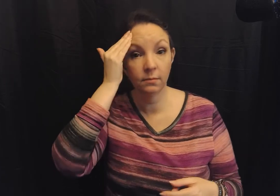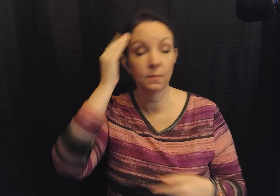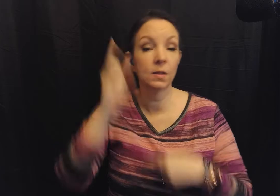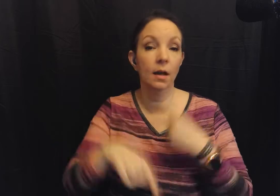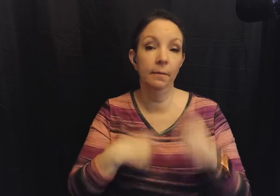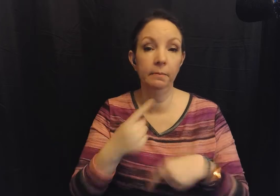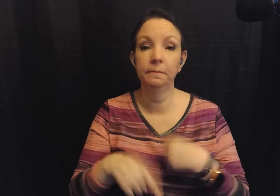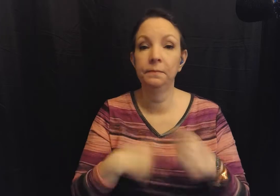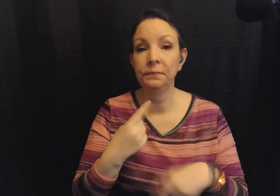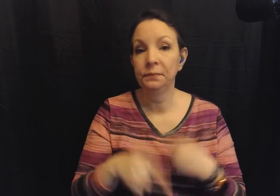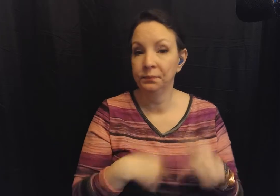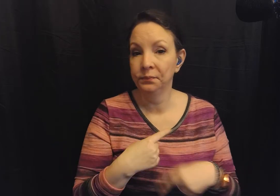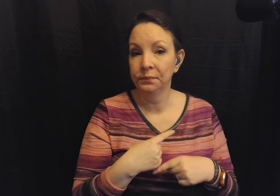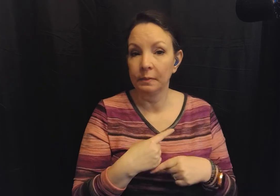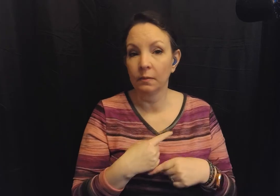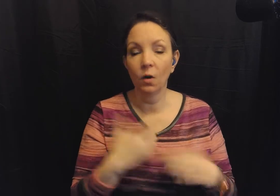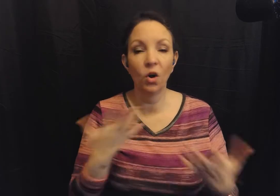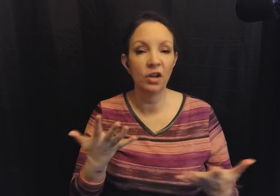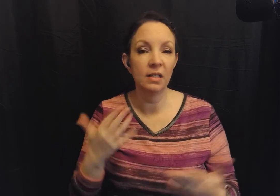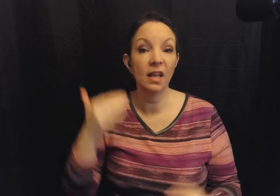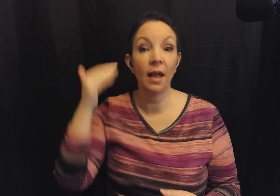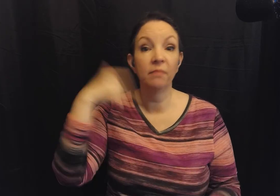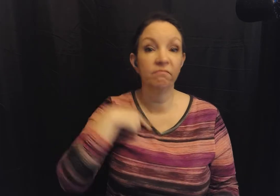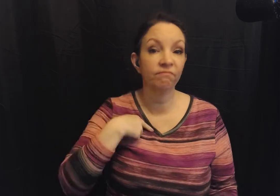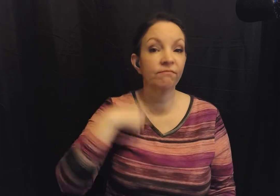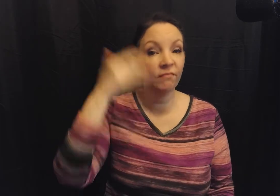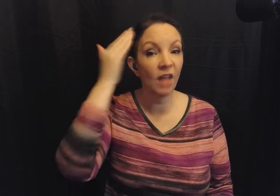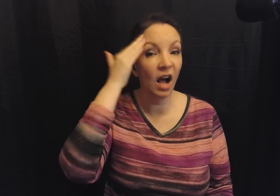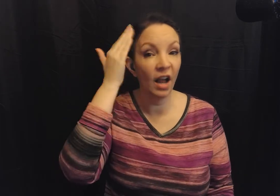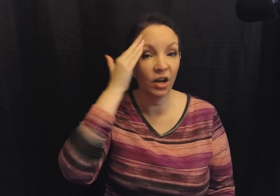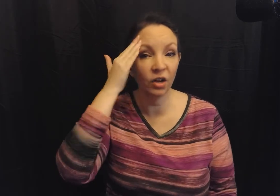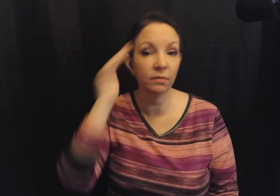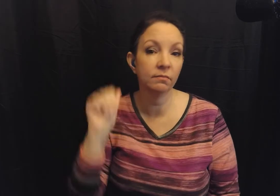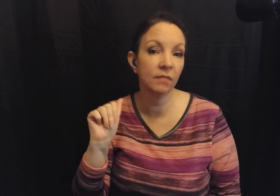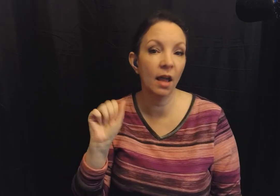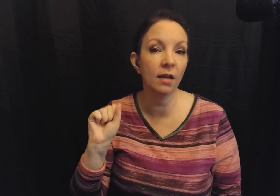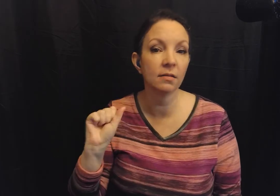sign. Or you can say, I know ASL.